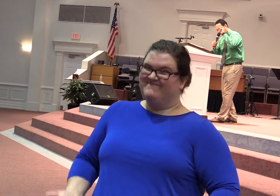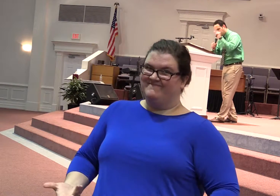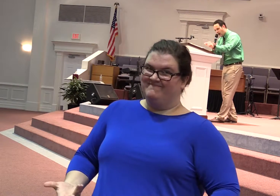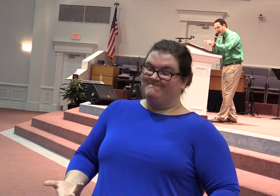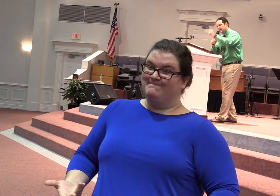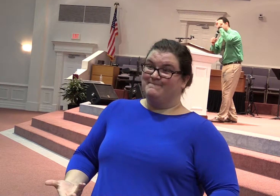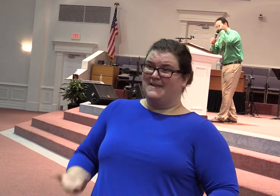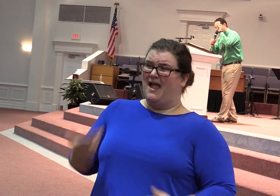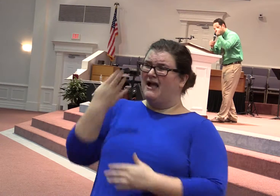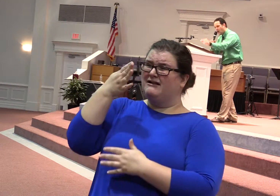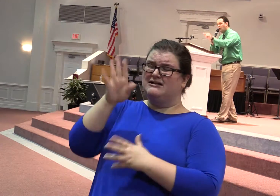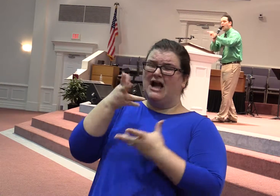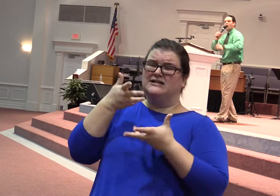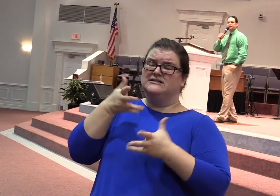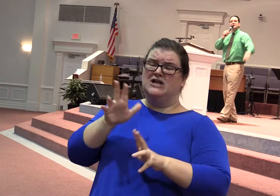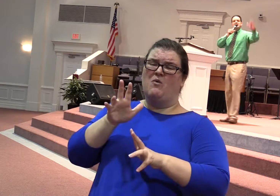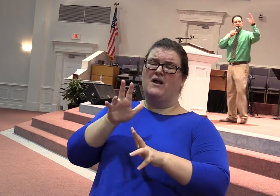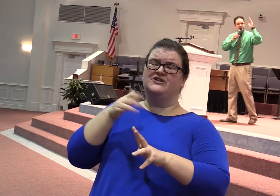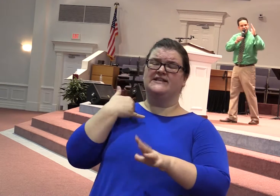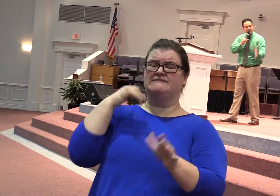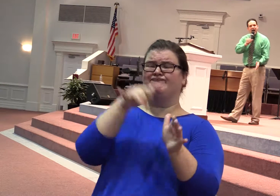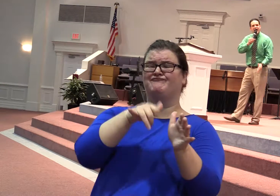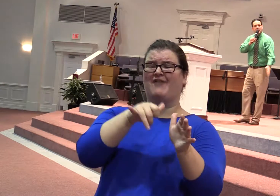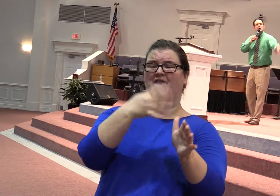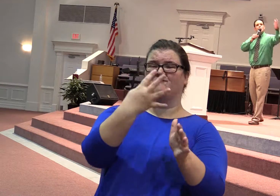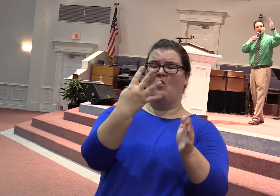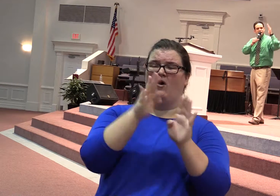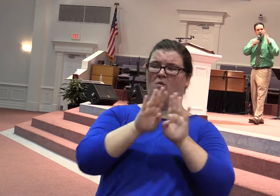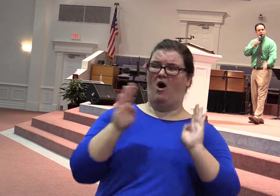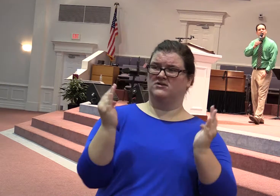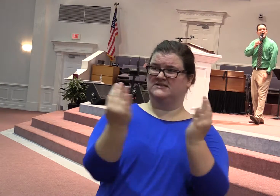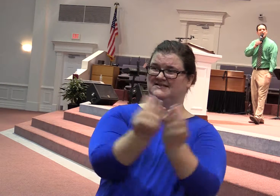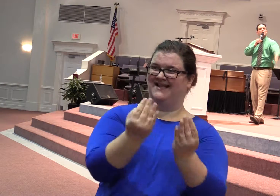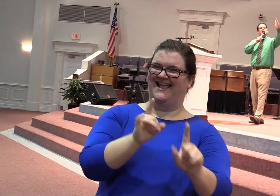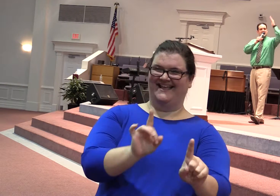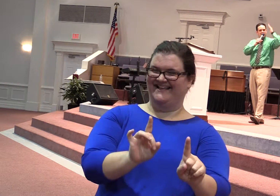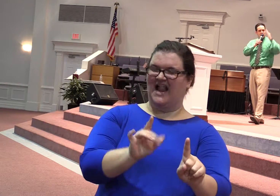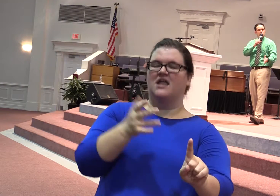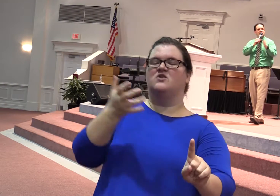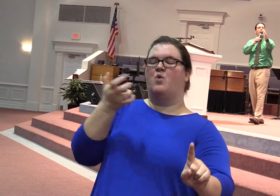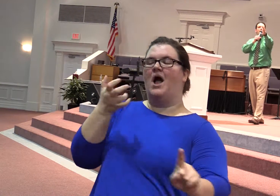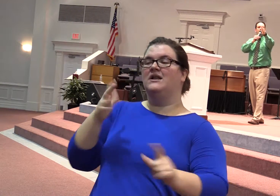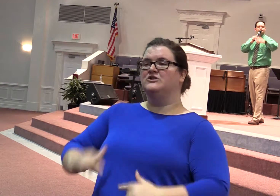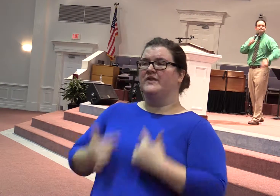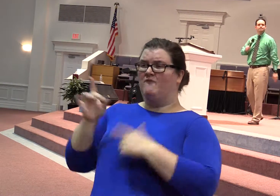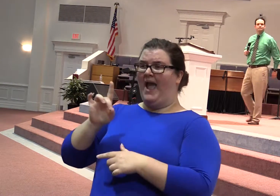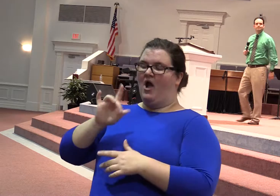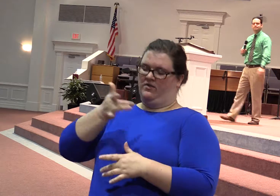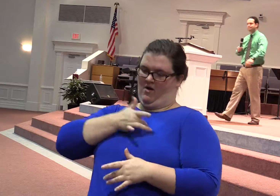to just dwell inside four walls, his desire was to dwell in the human heart.